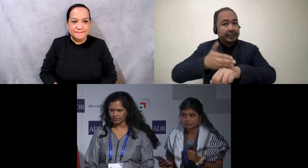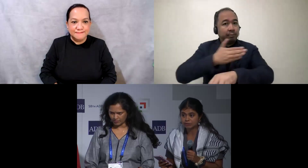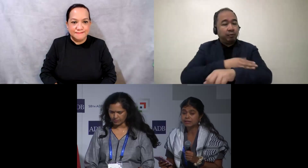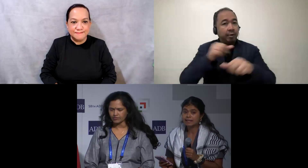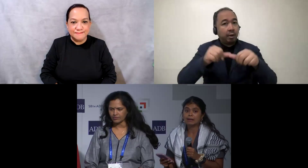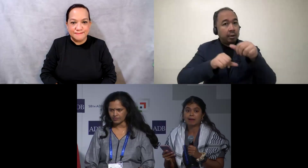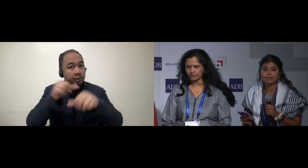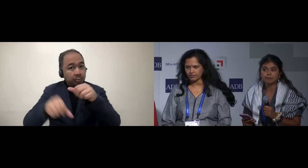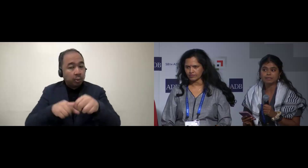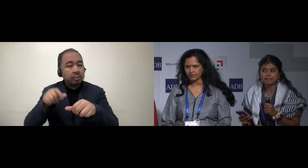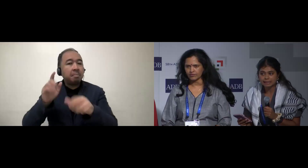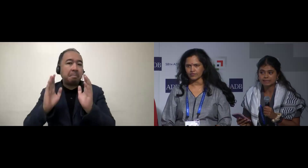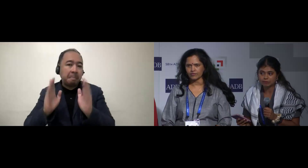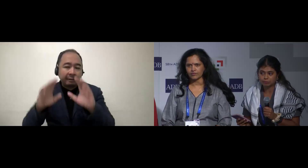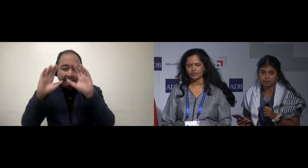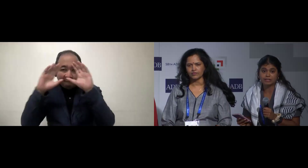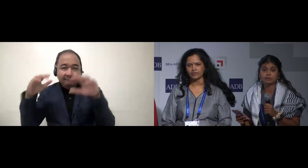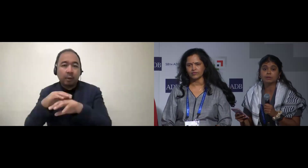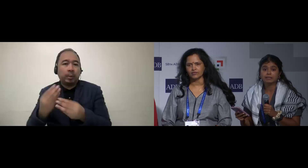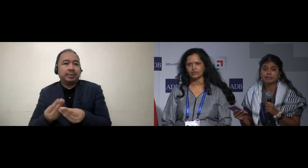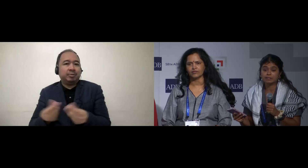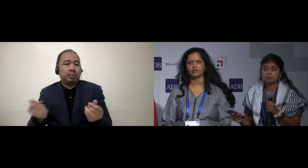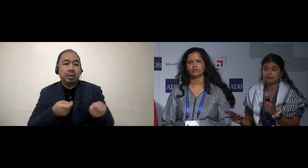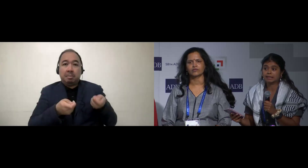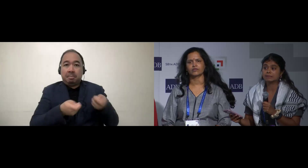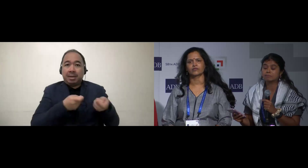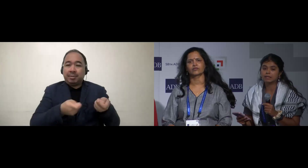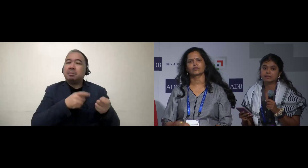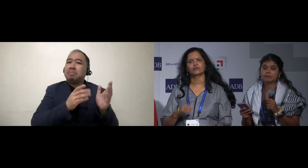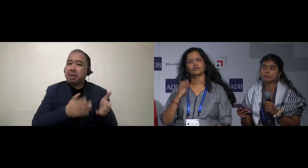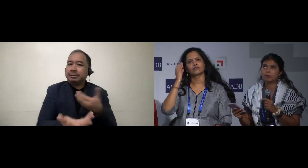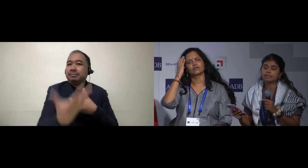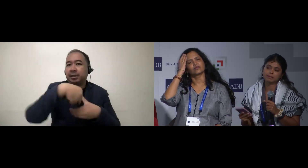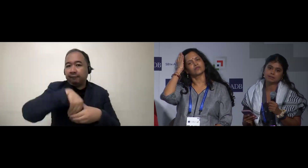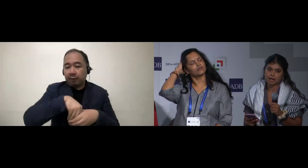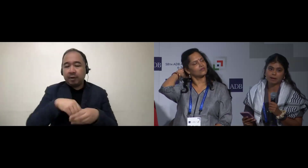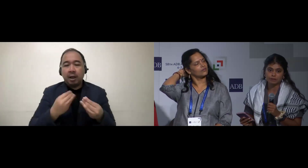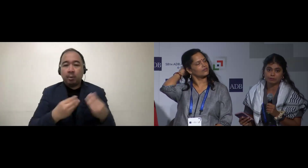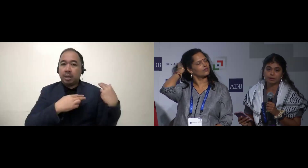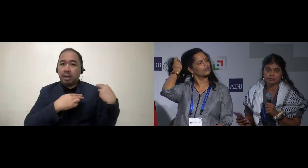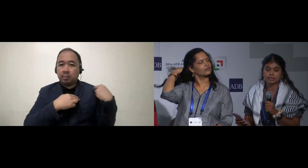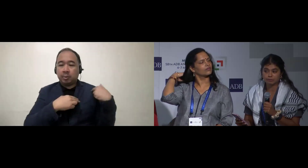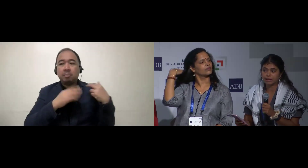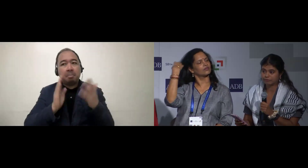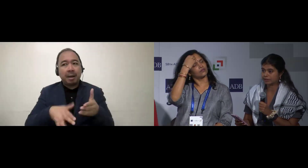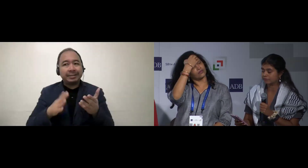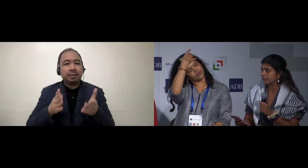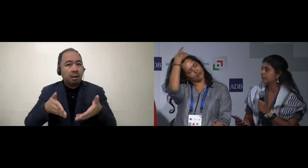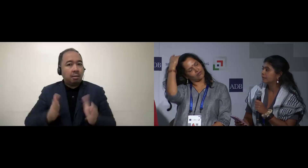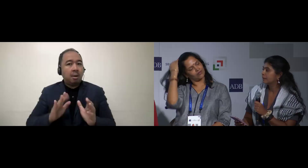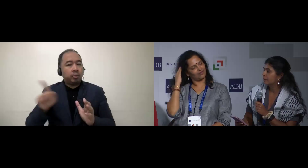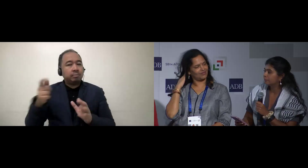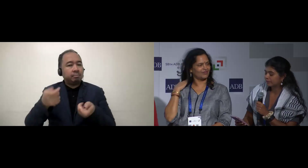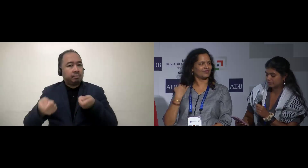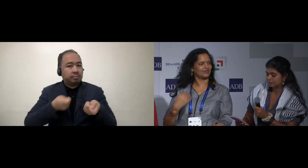remedy at center, and management is a key stakeholder. And so the accountability mechanism the policy must allow management to actually do that